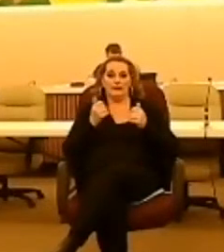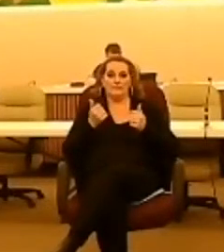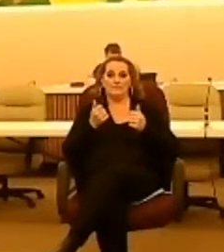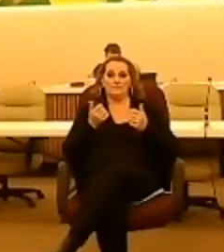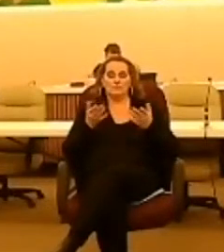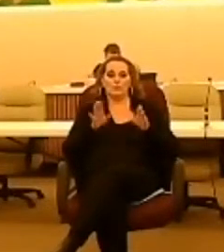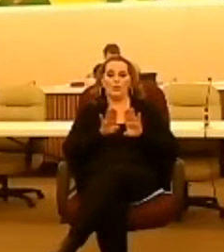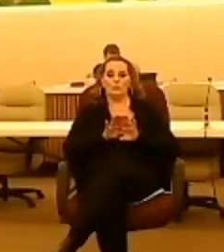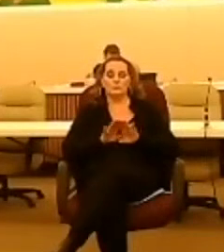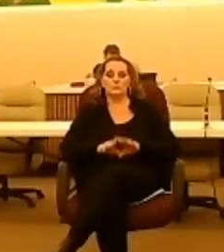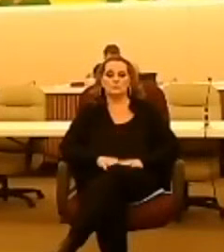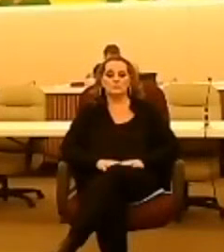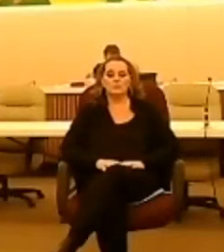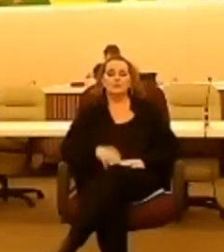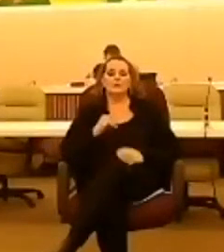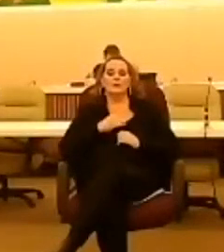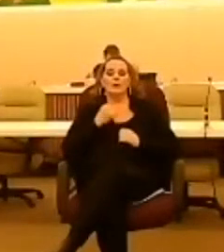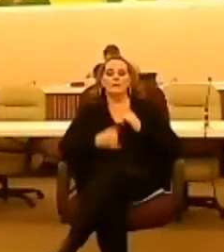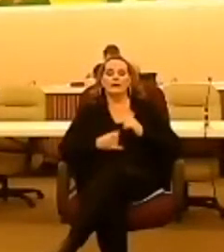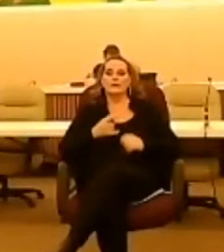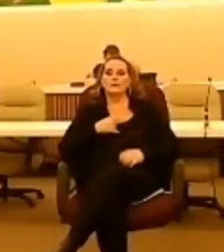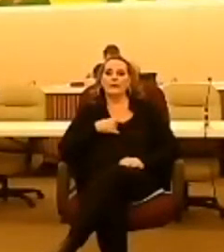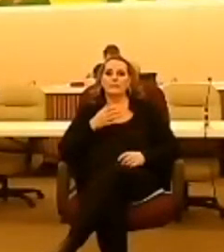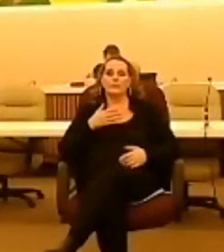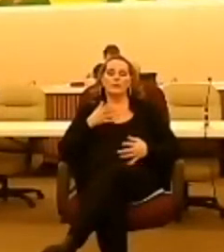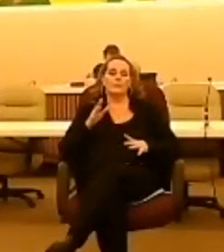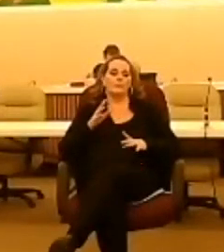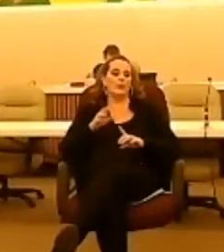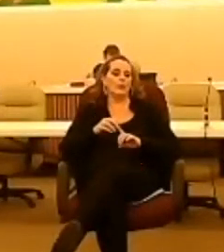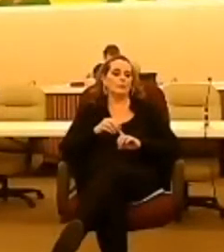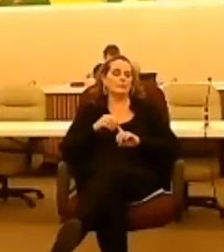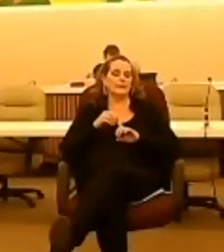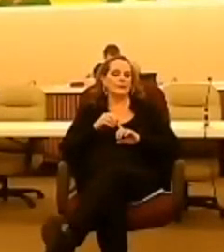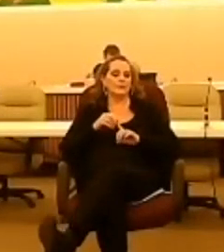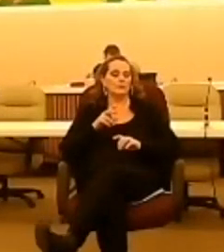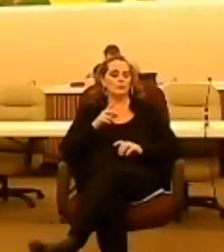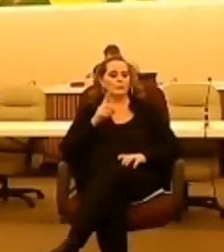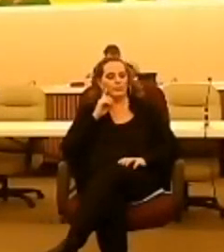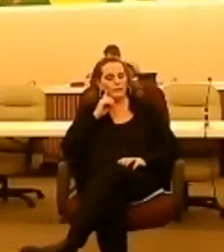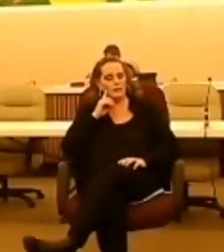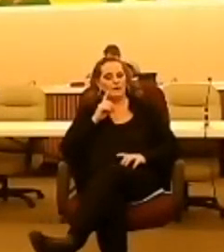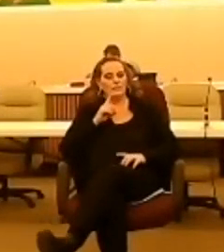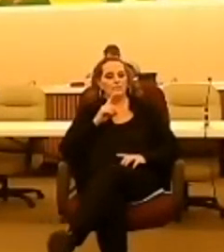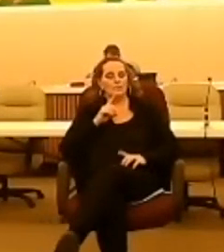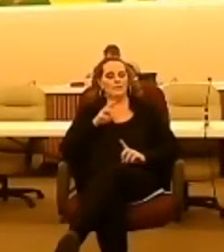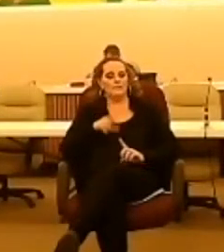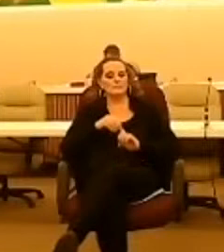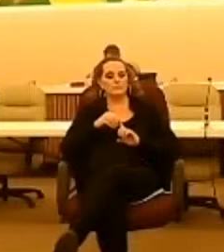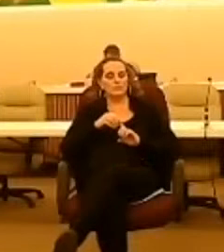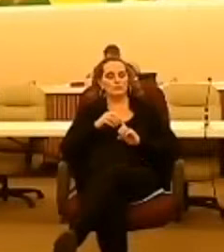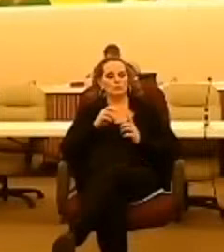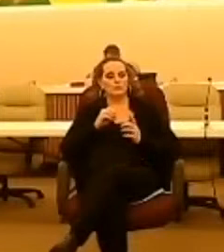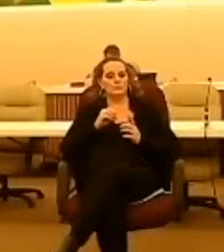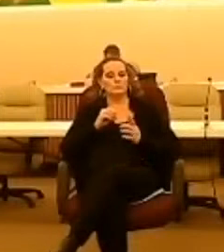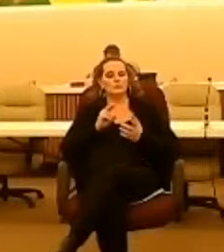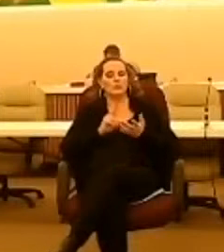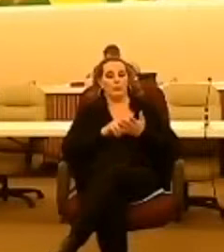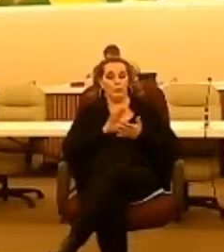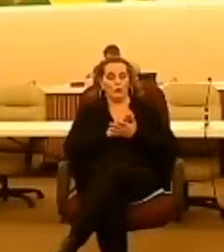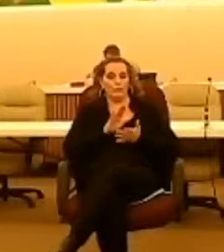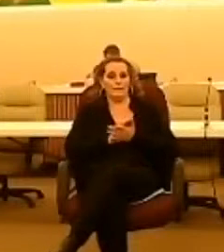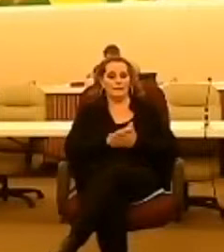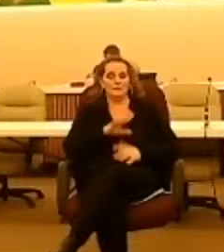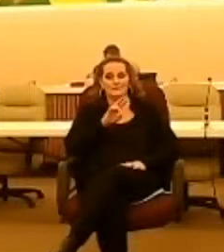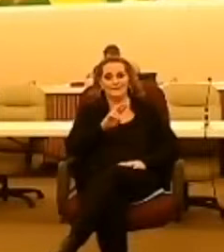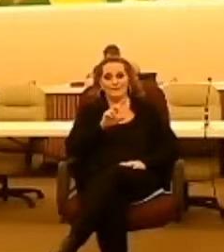Finally, we have a public hearing to consider amending special permit 2020-007 for the